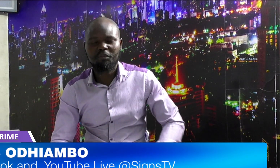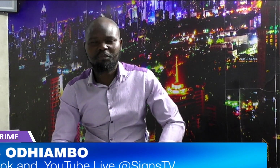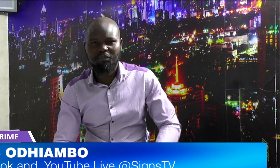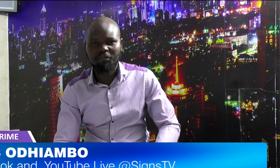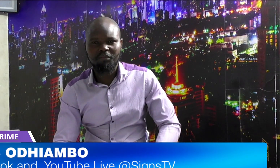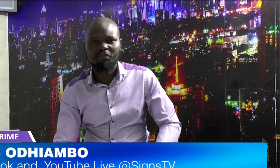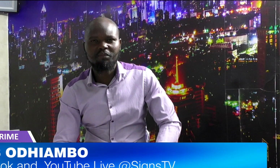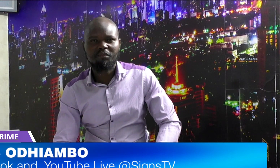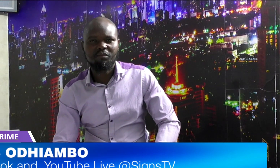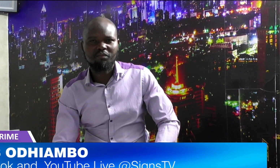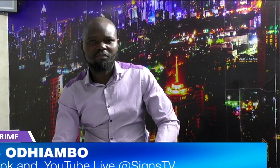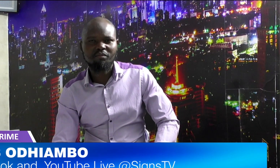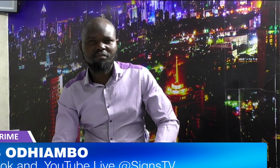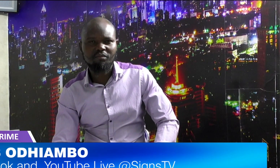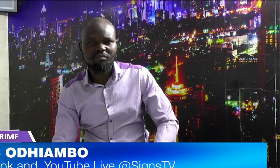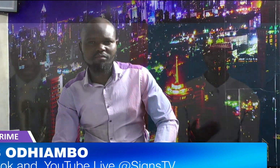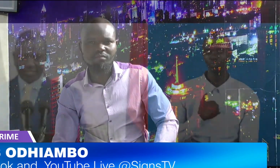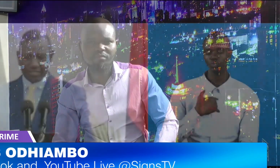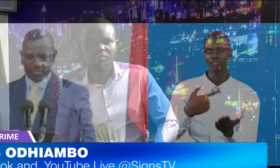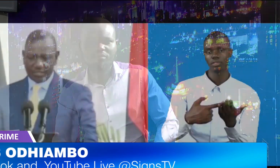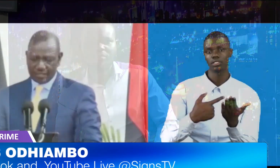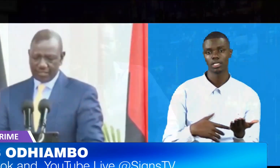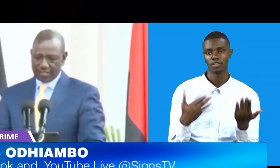ICT, and more.